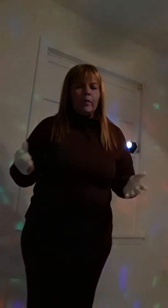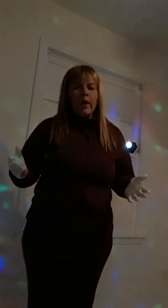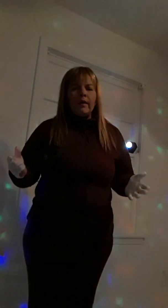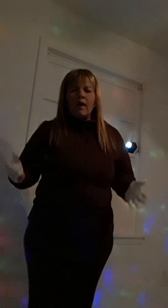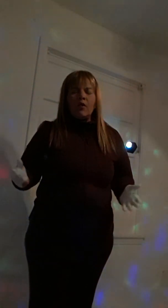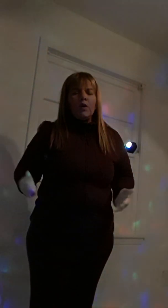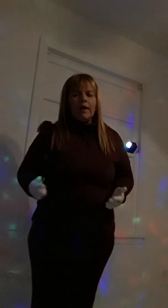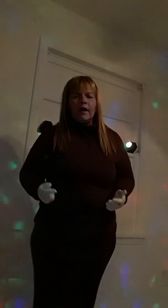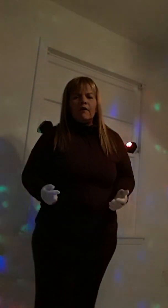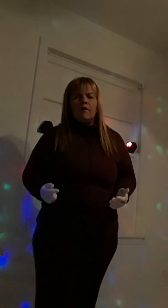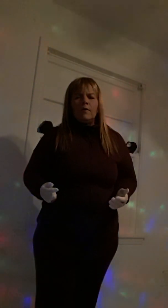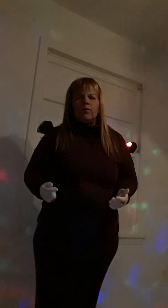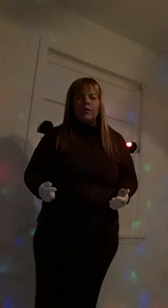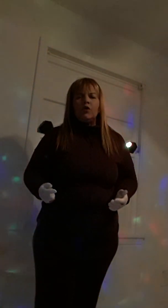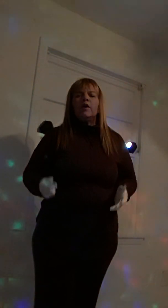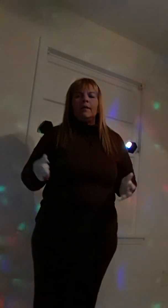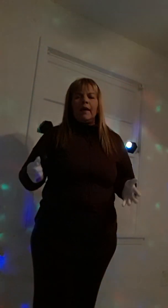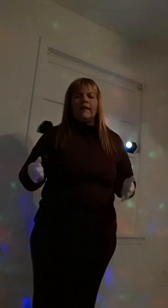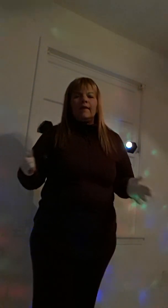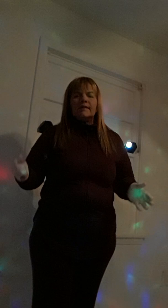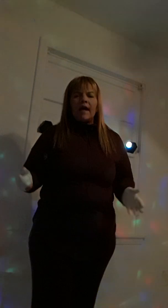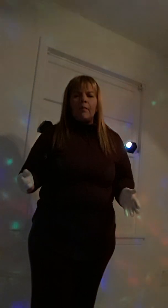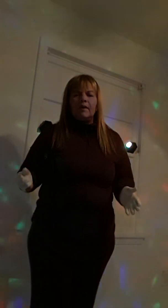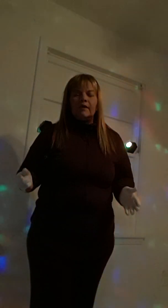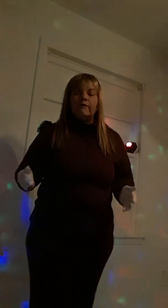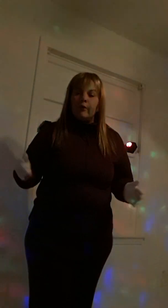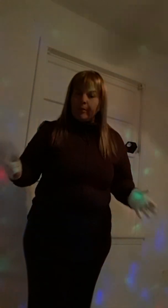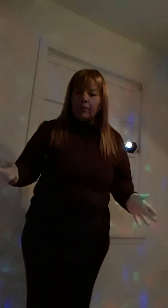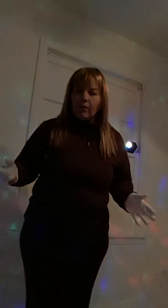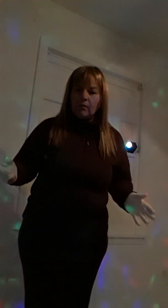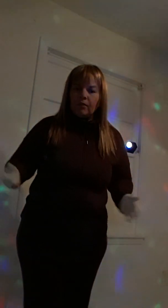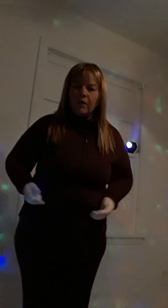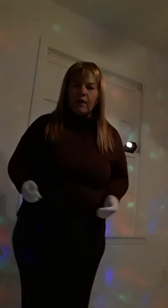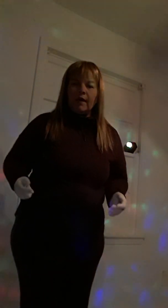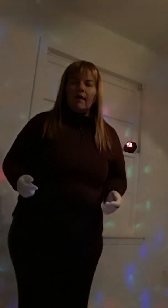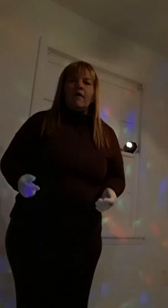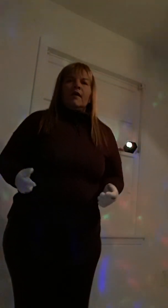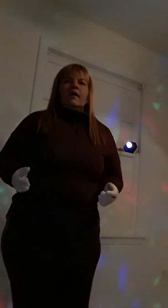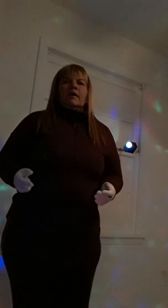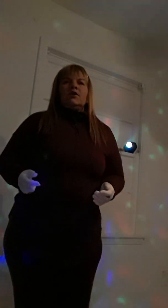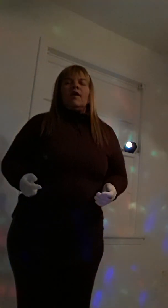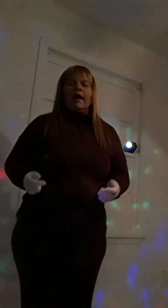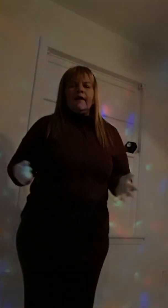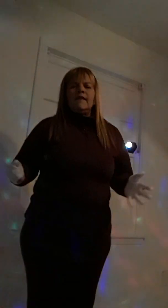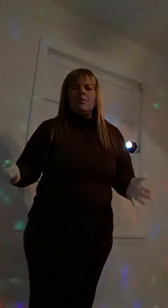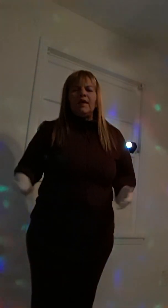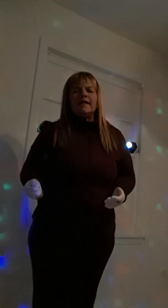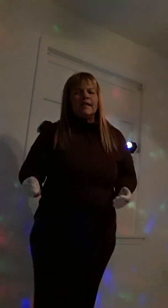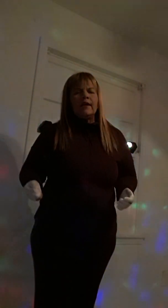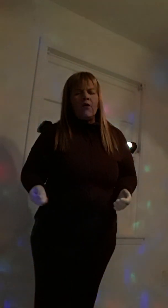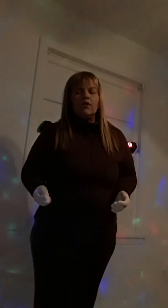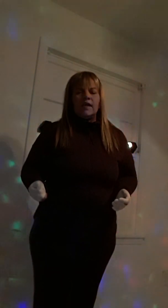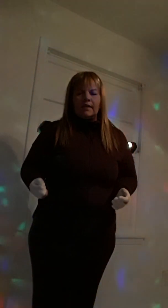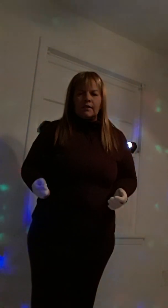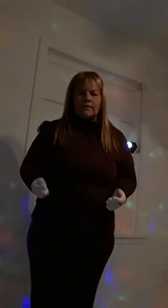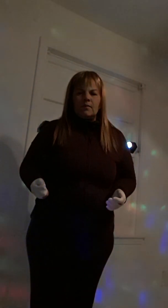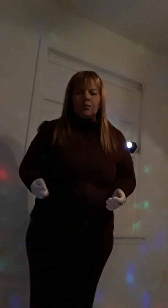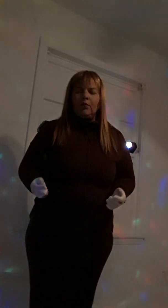are not really careful, you can make things happen for people, right? So la gente puede hacer cosas por